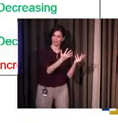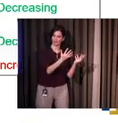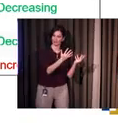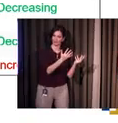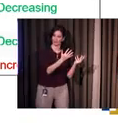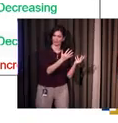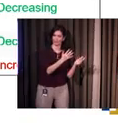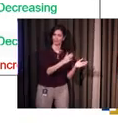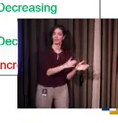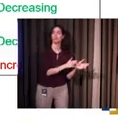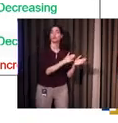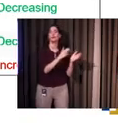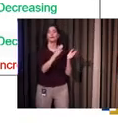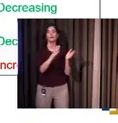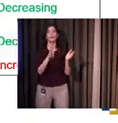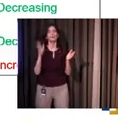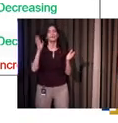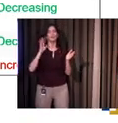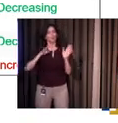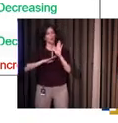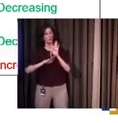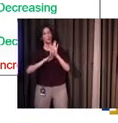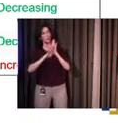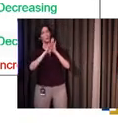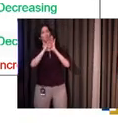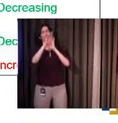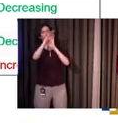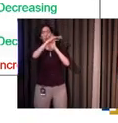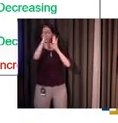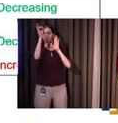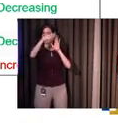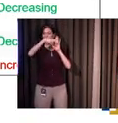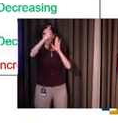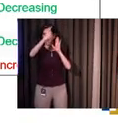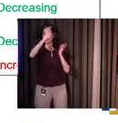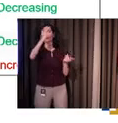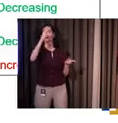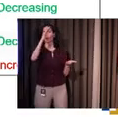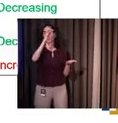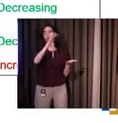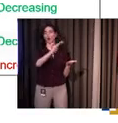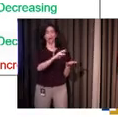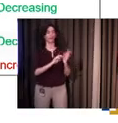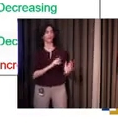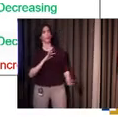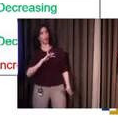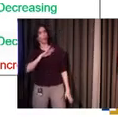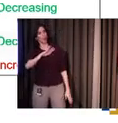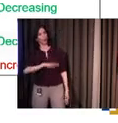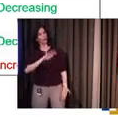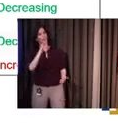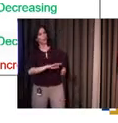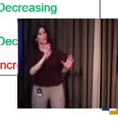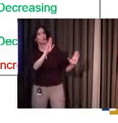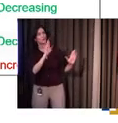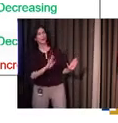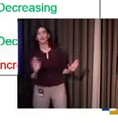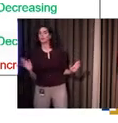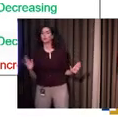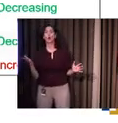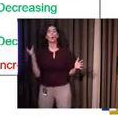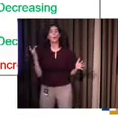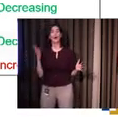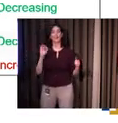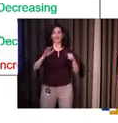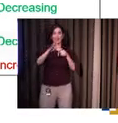bit earlier on the timeline. So don't take a ton of solace that it says decreasing there, because the amount of COVID